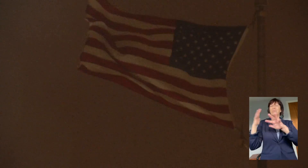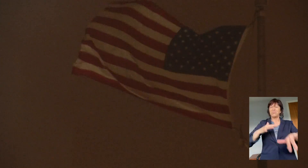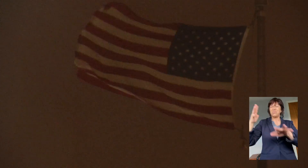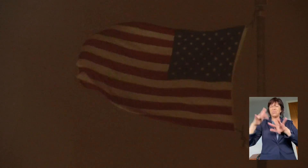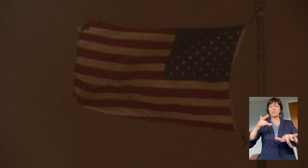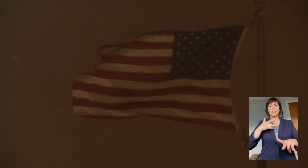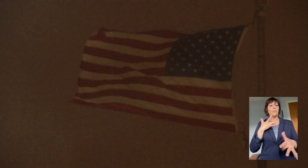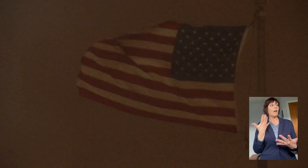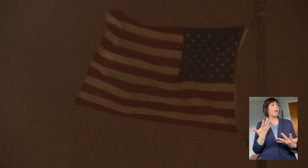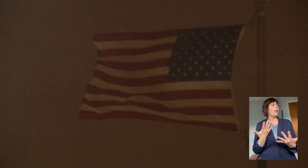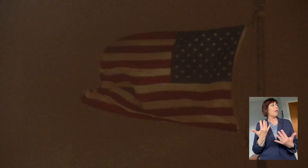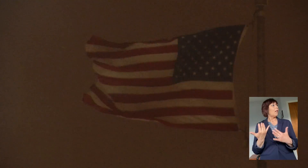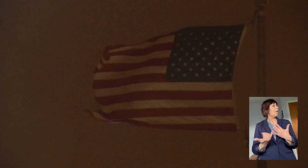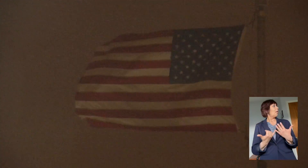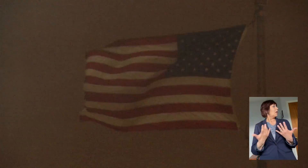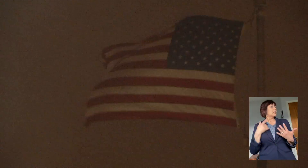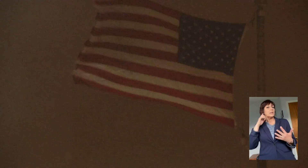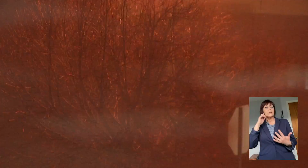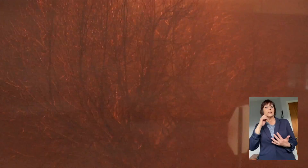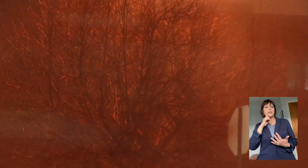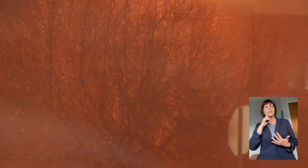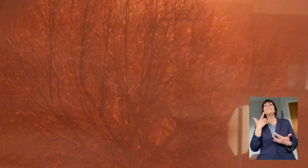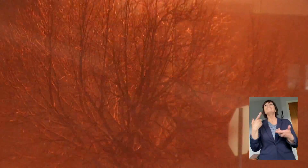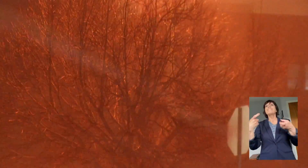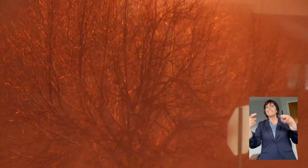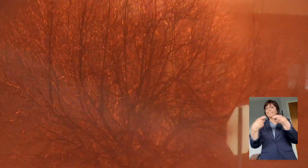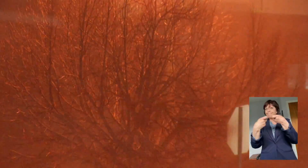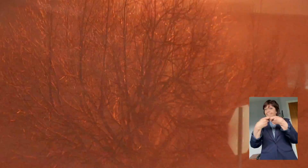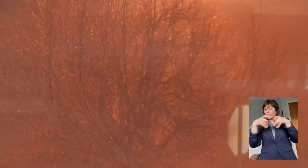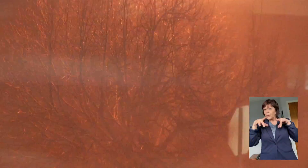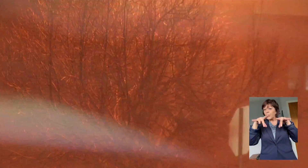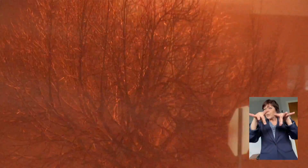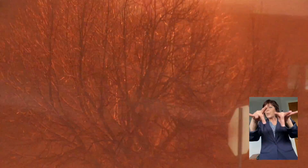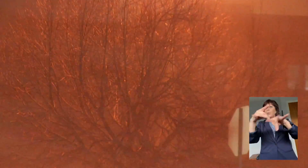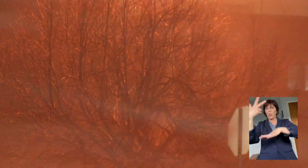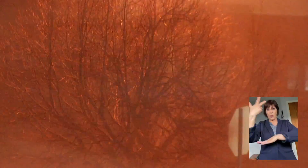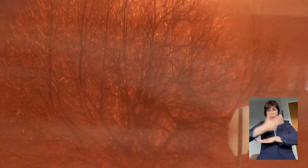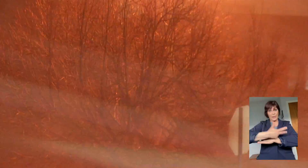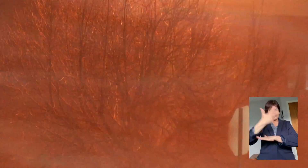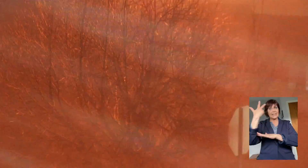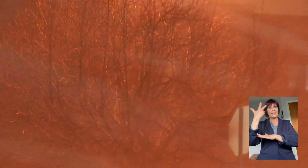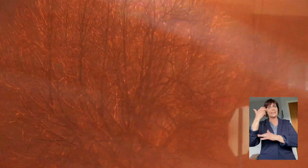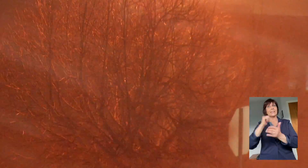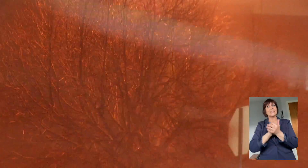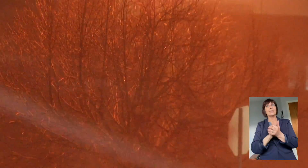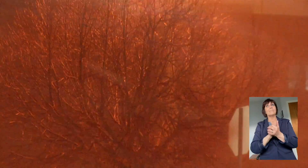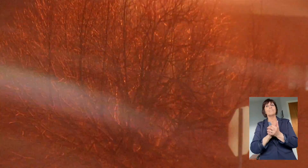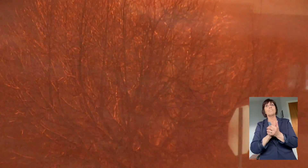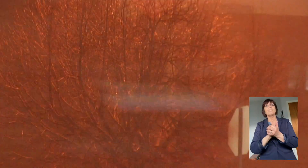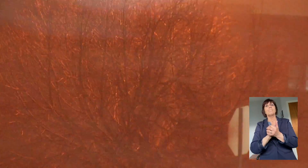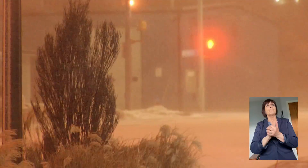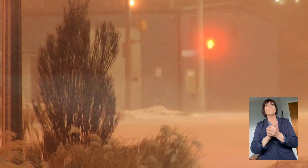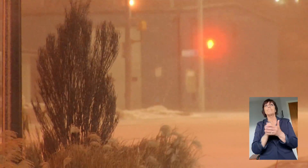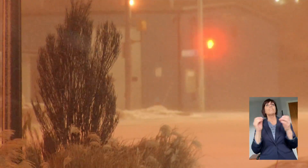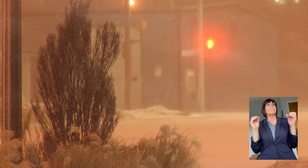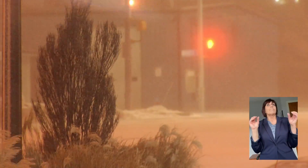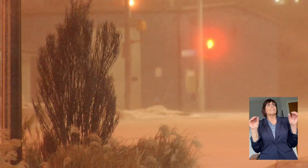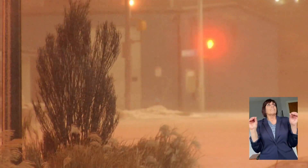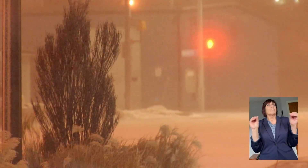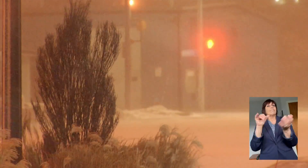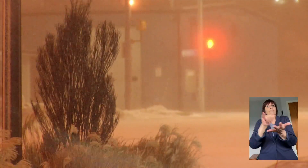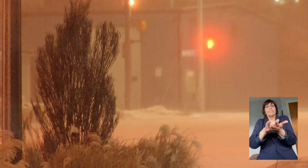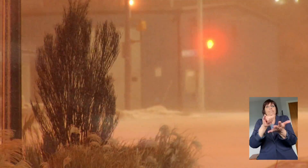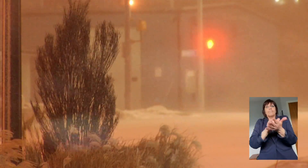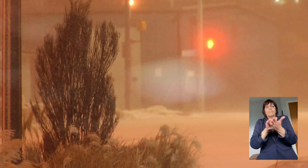out because she was deaf. Power went out. It was 3 days. There was no way